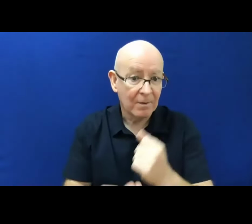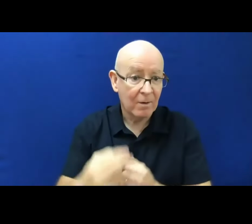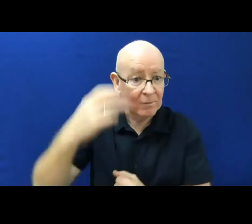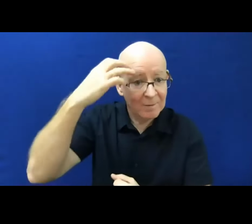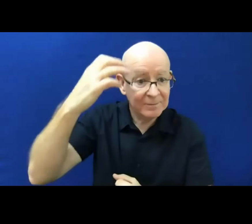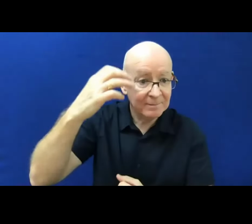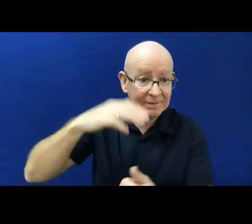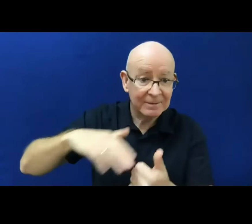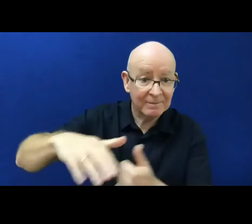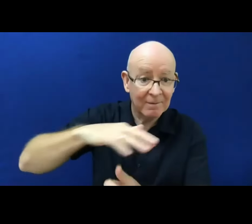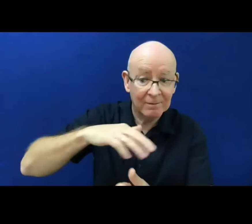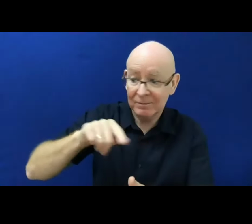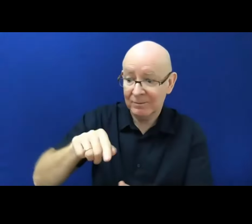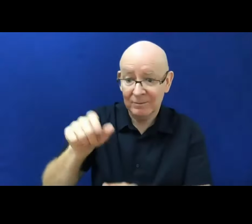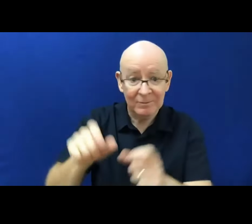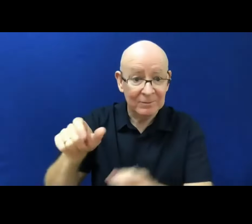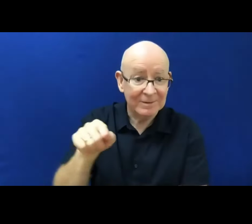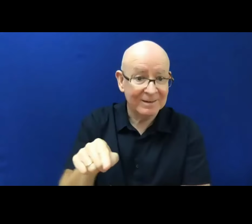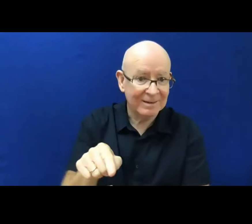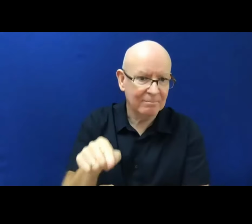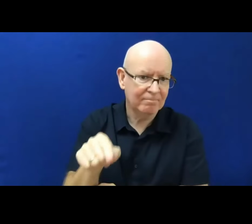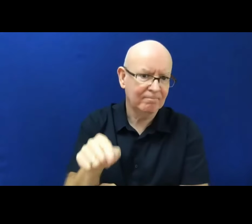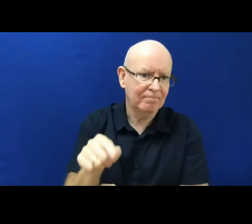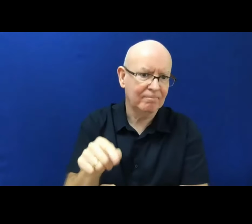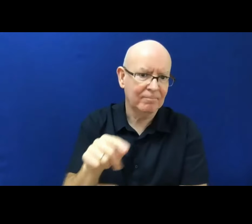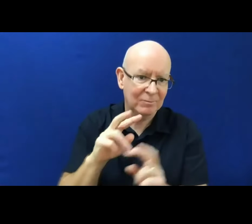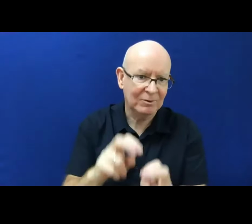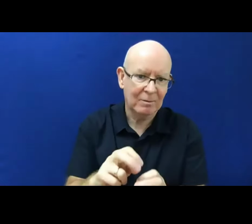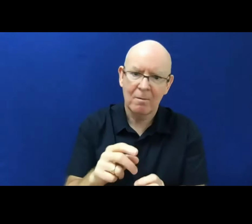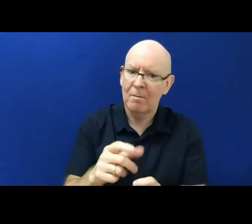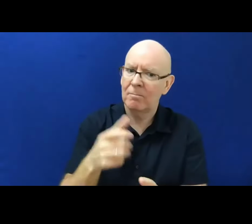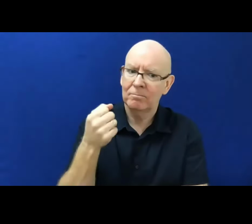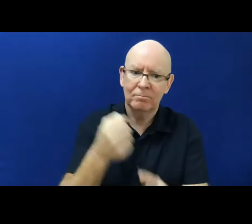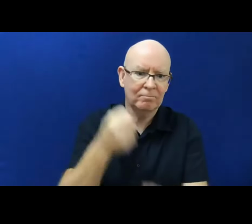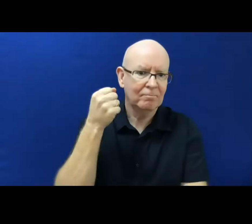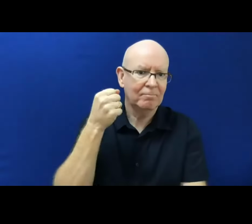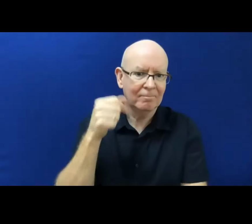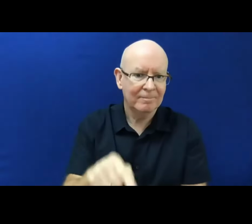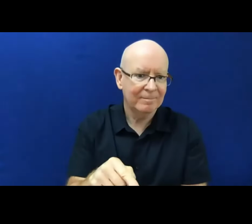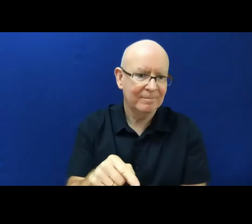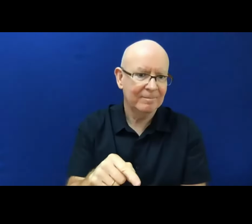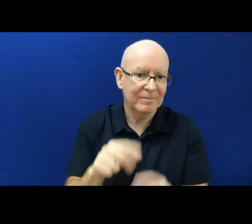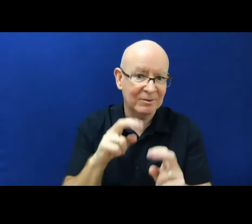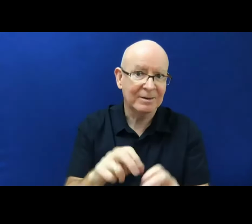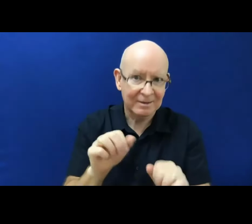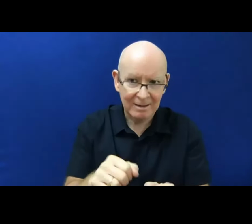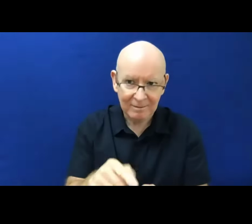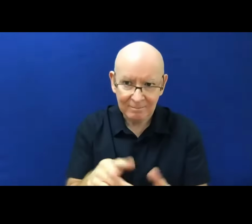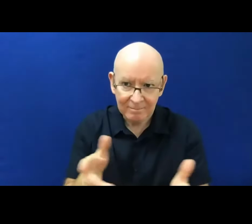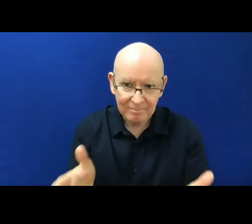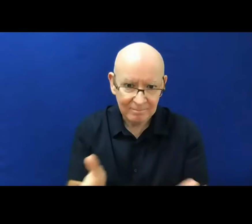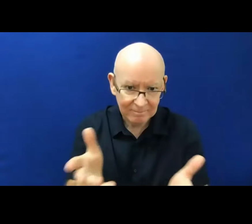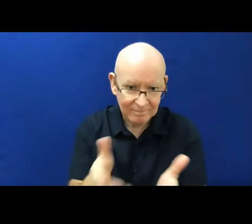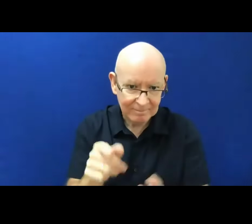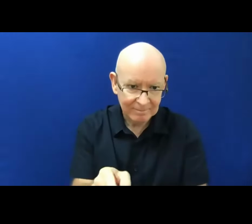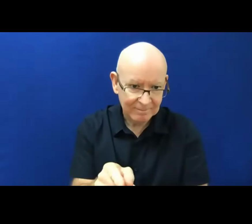either for state party reports or national action plans or shadow reports, alternative